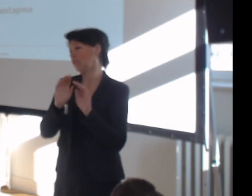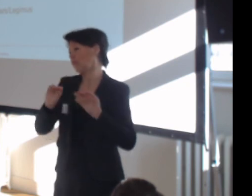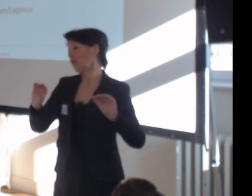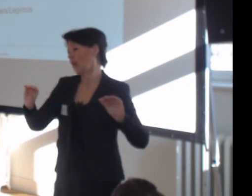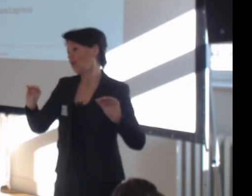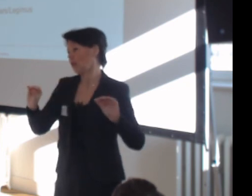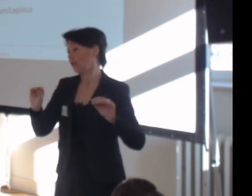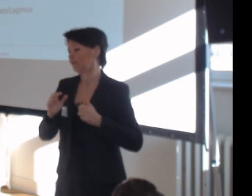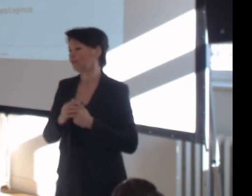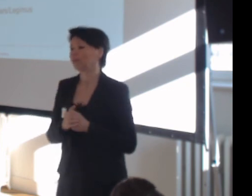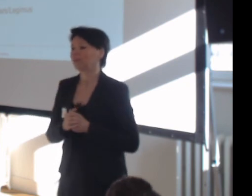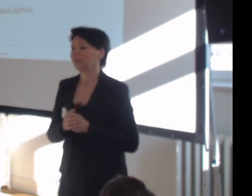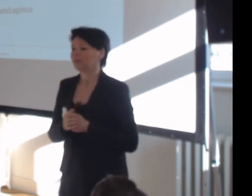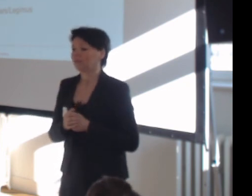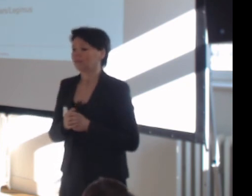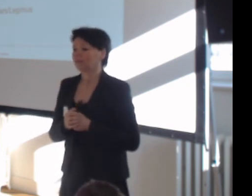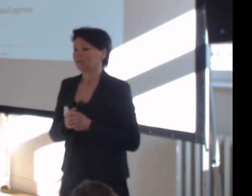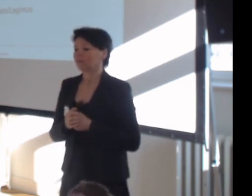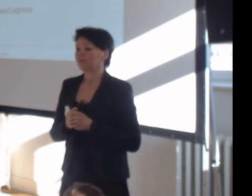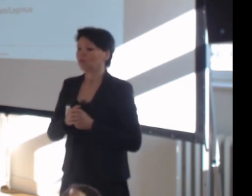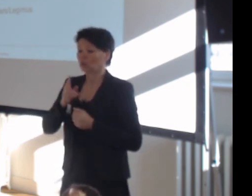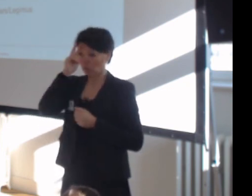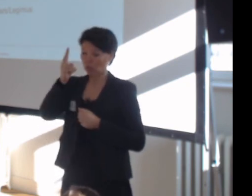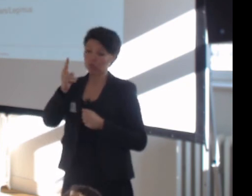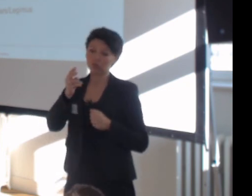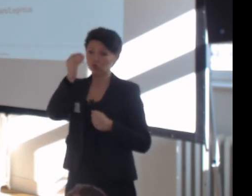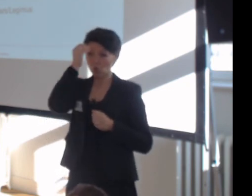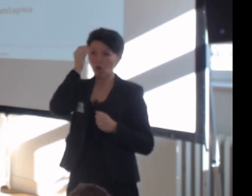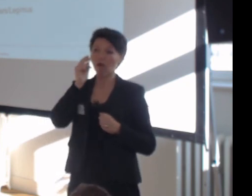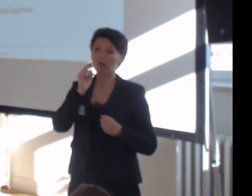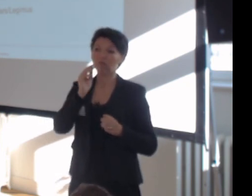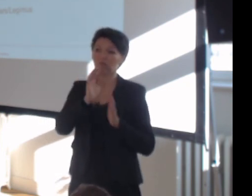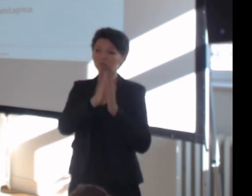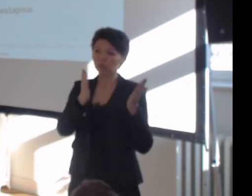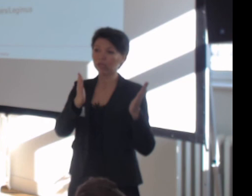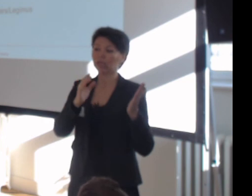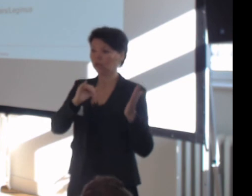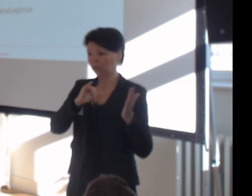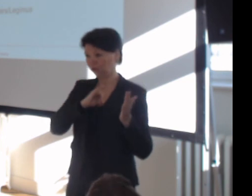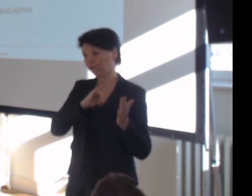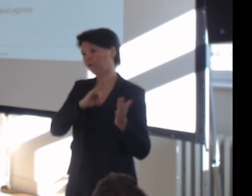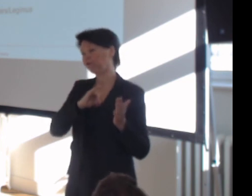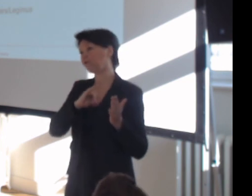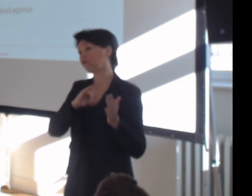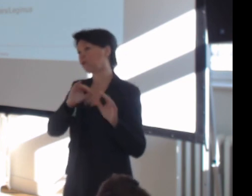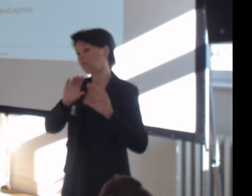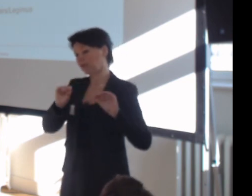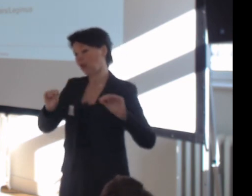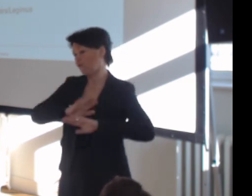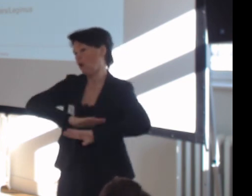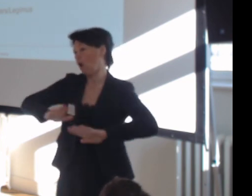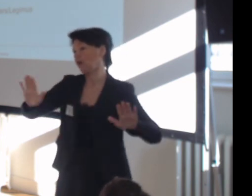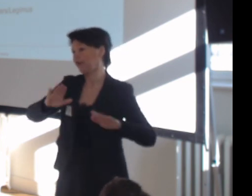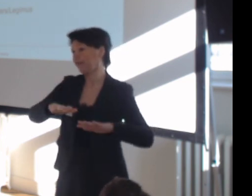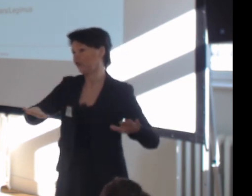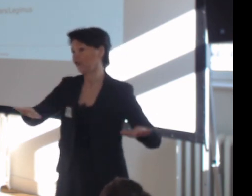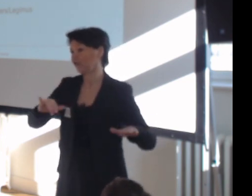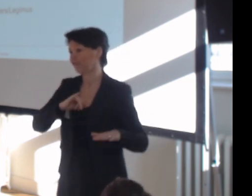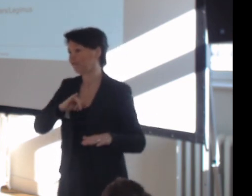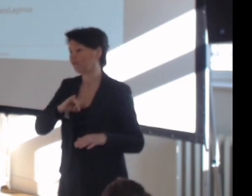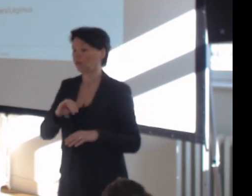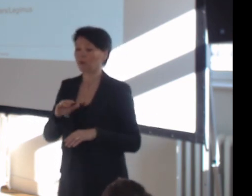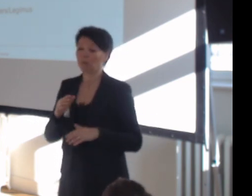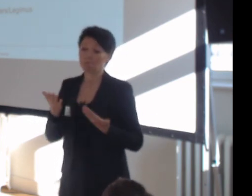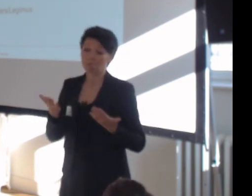you. And the other libraries, the school libraries, they have materials for all of their kids, of course. There might